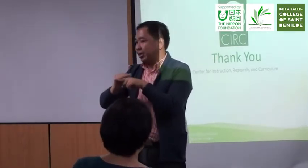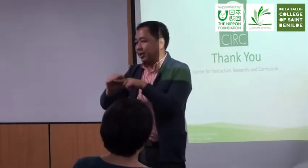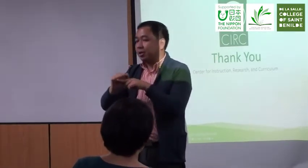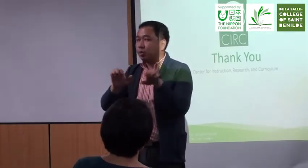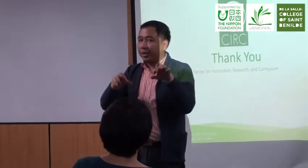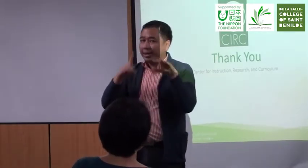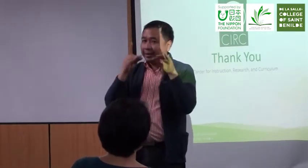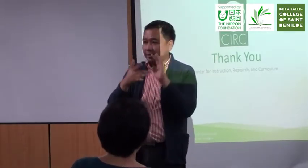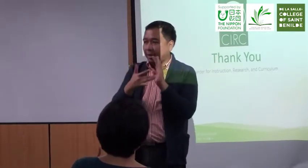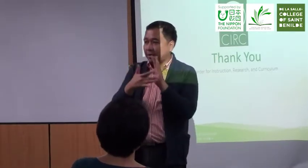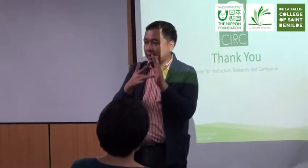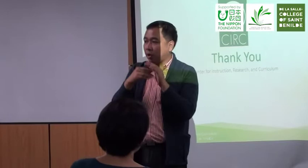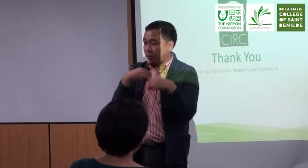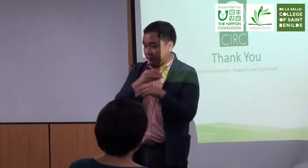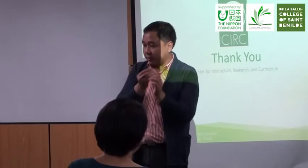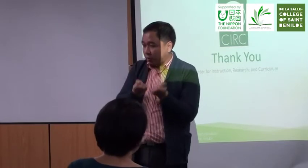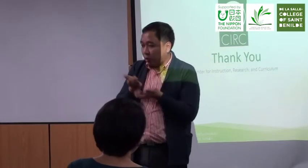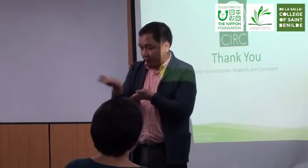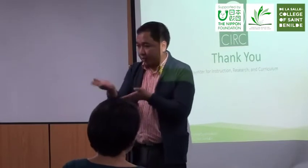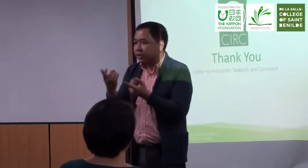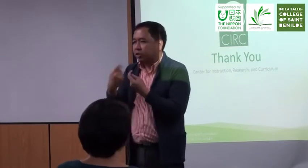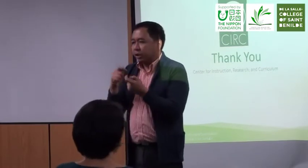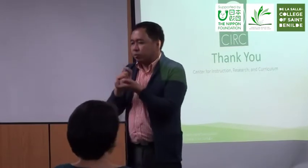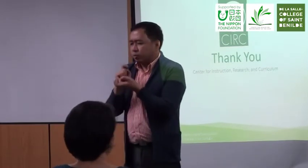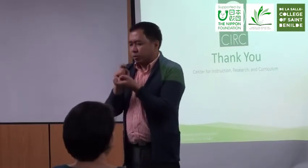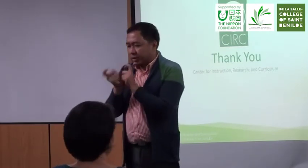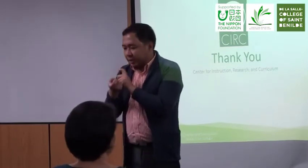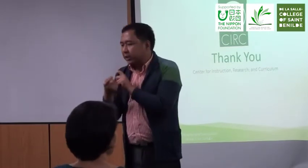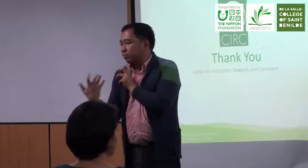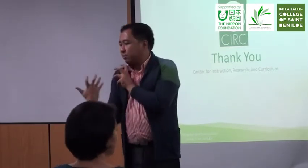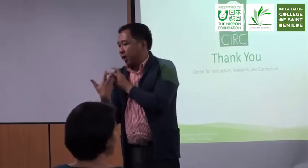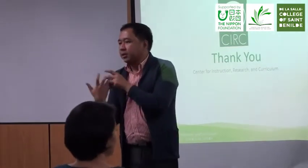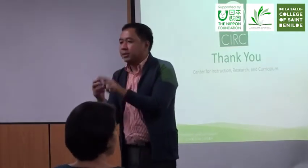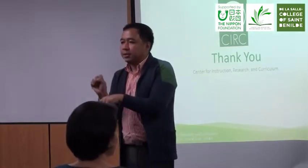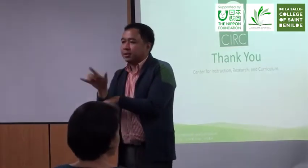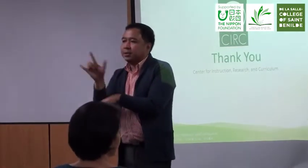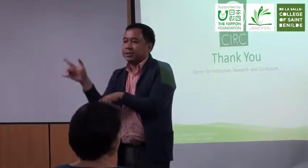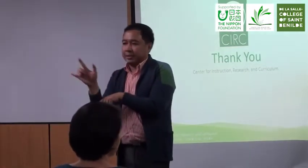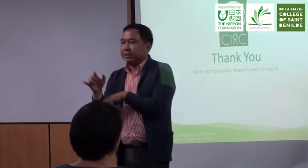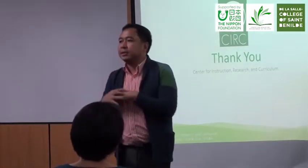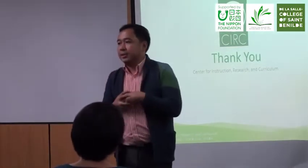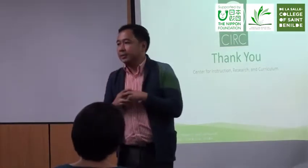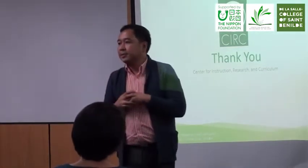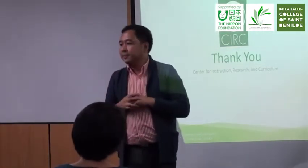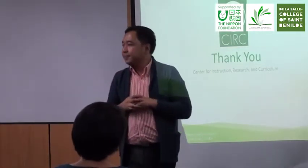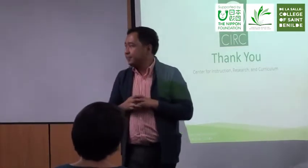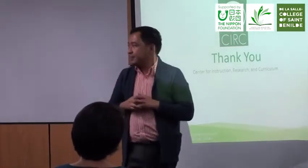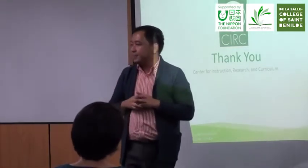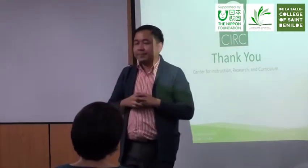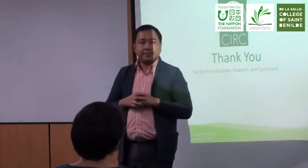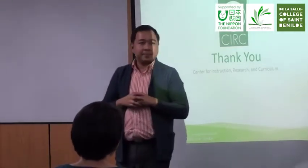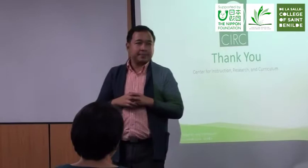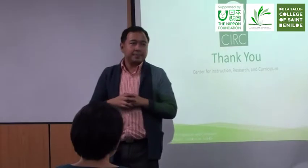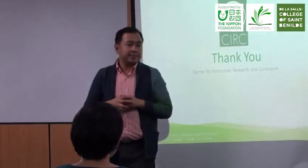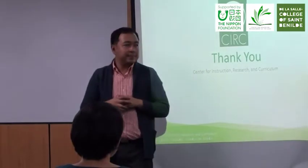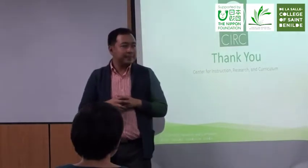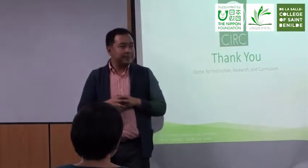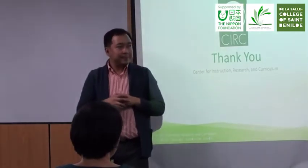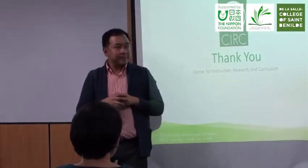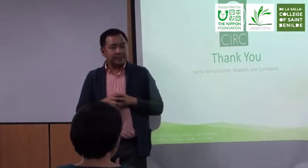offers. We'll try to tweak it to be SDA specific.